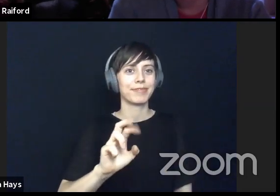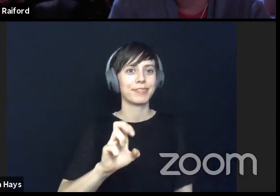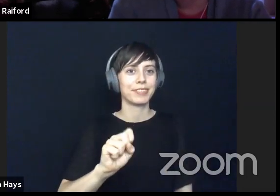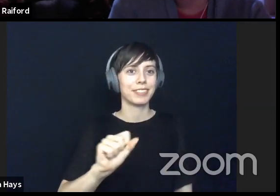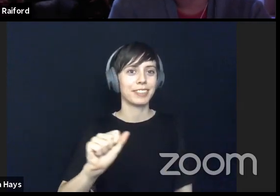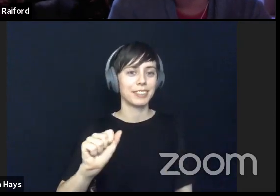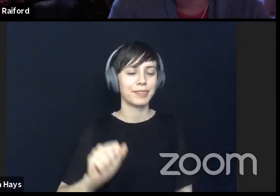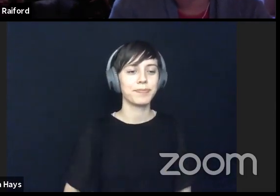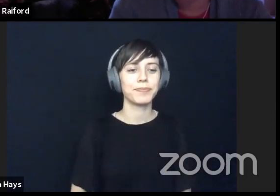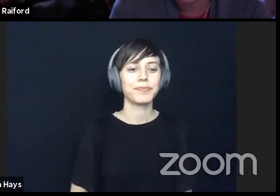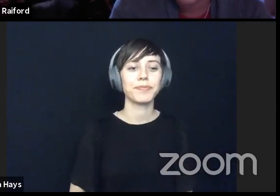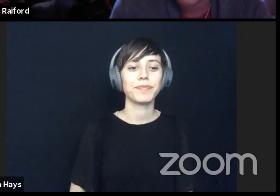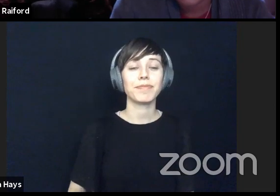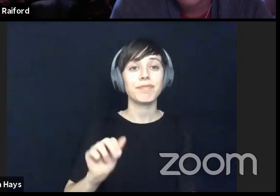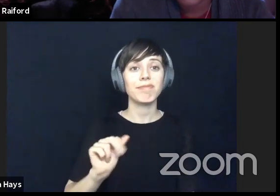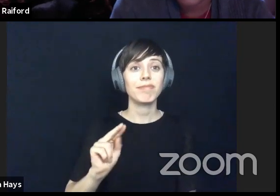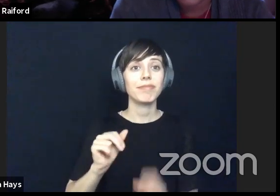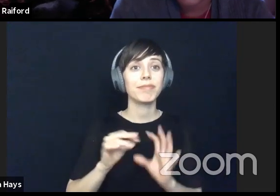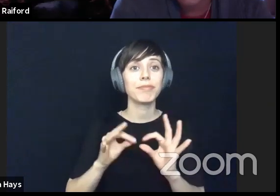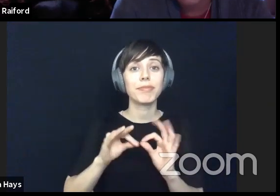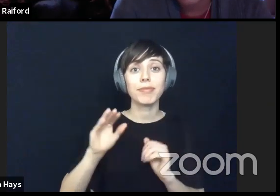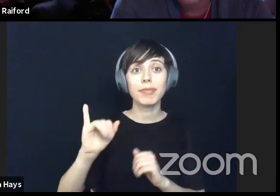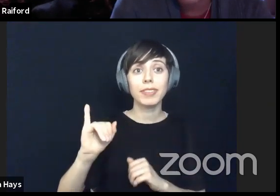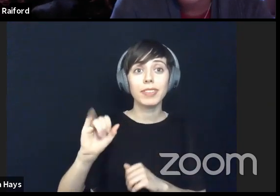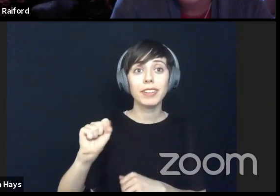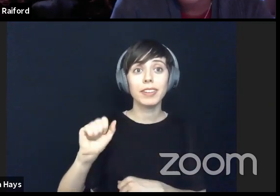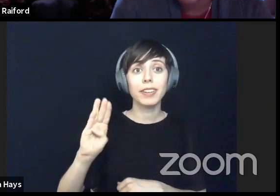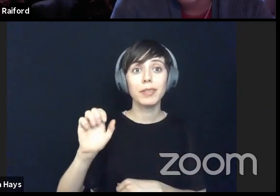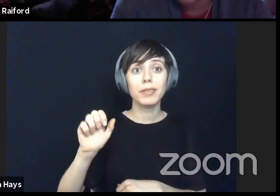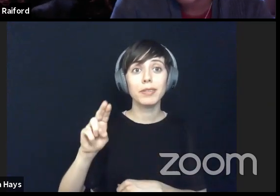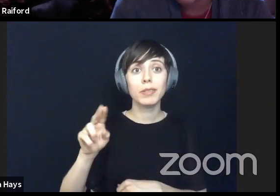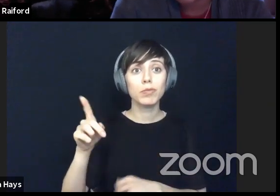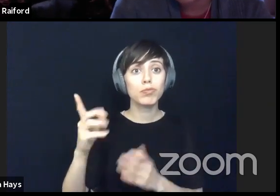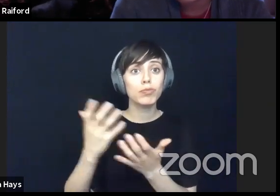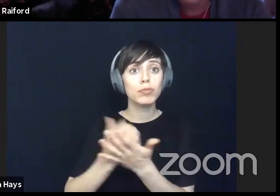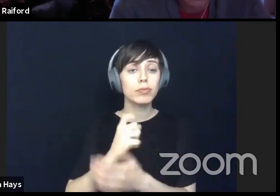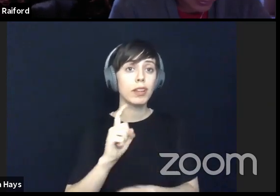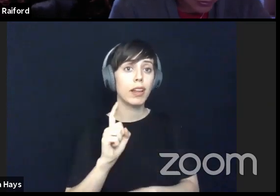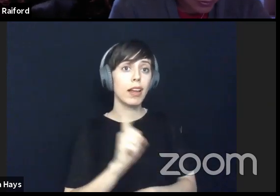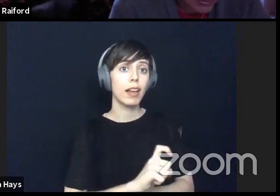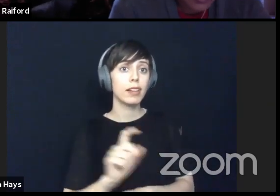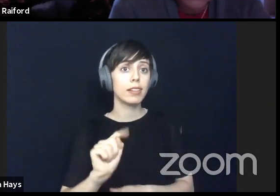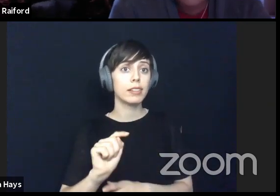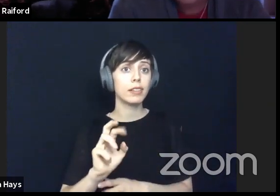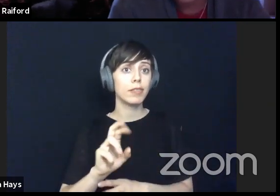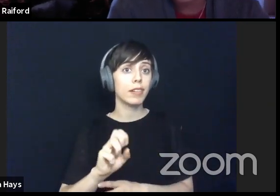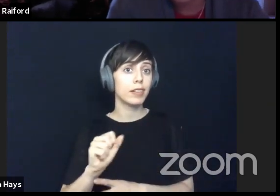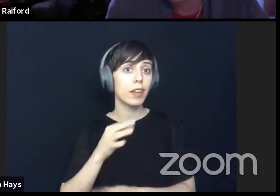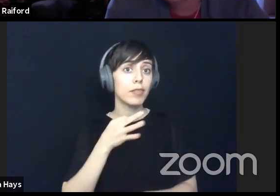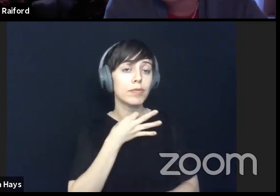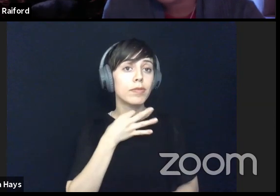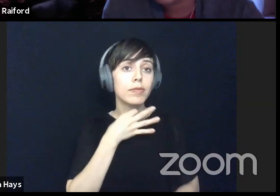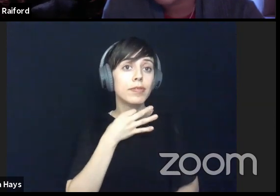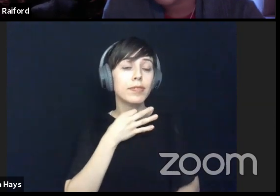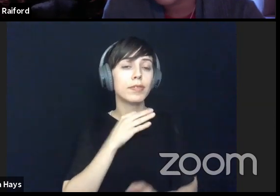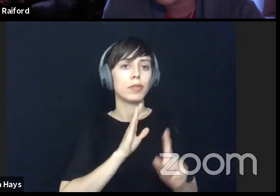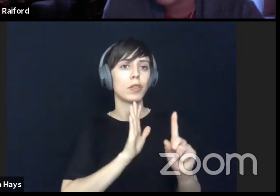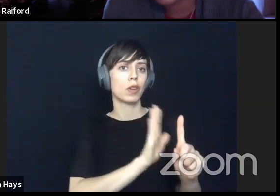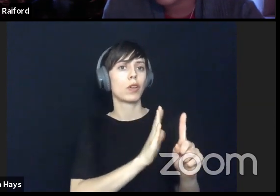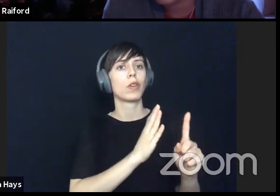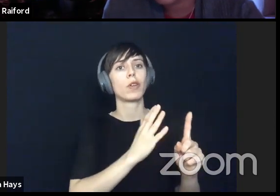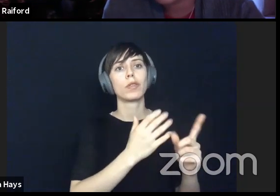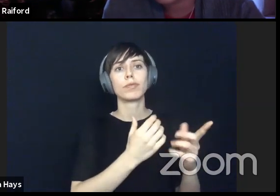Isabeau, is there anything you would like to ask Teressa? Or because one of the most important things for her is she has something